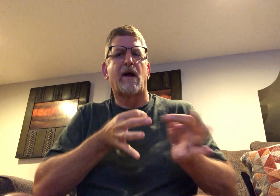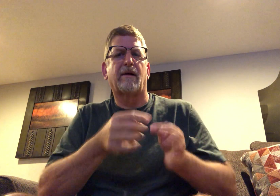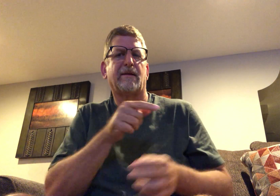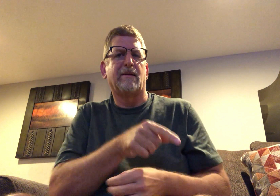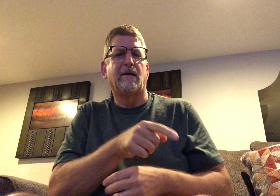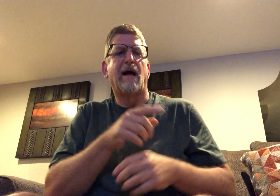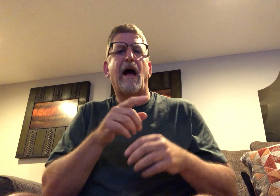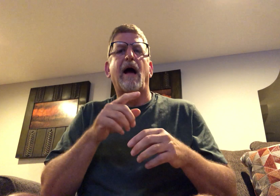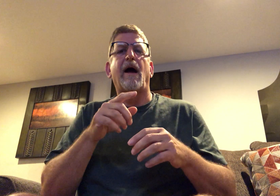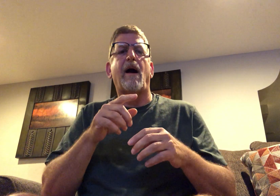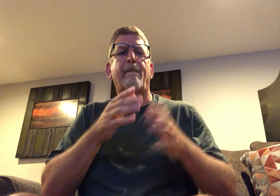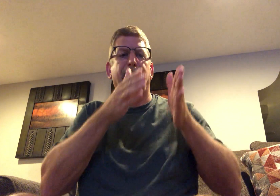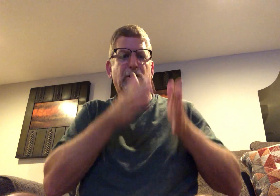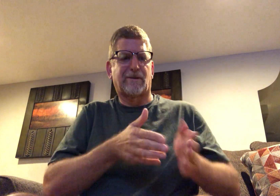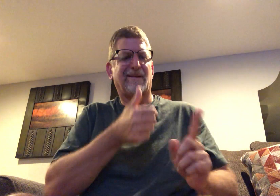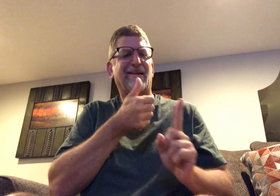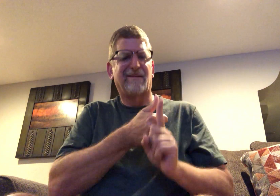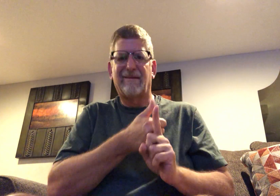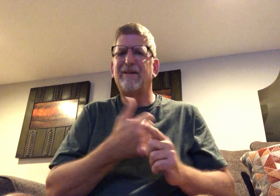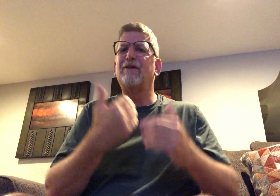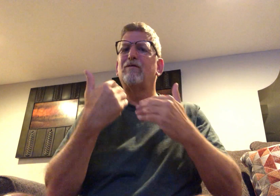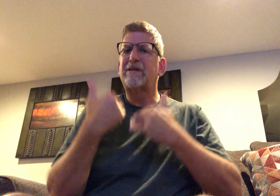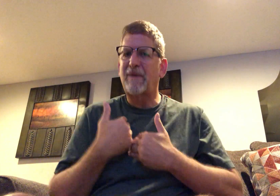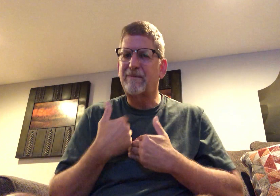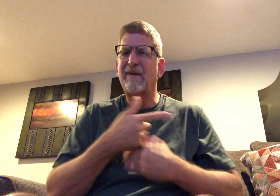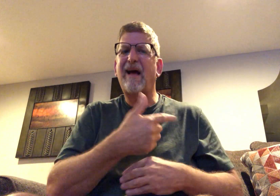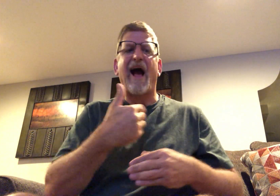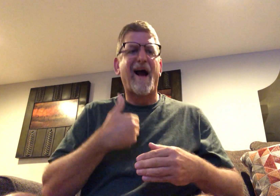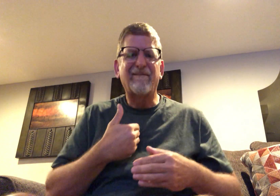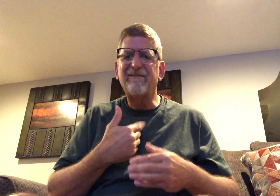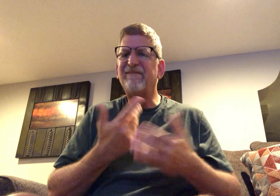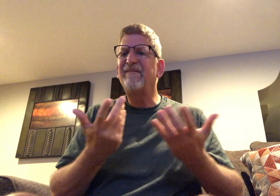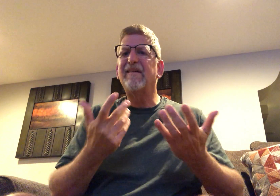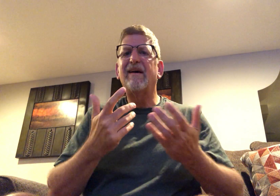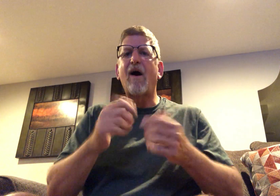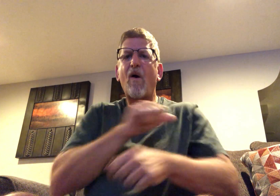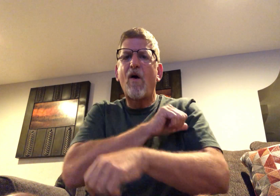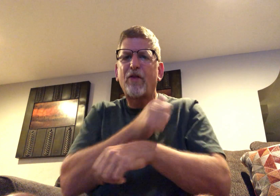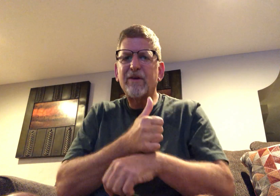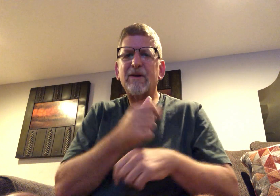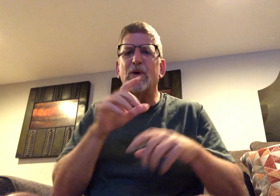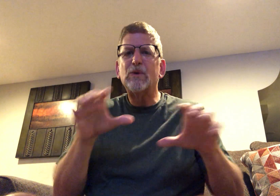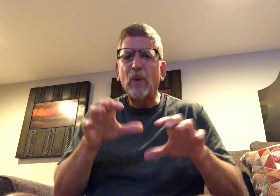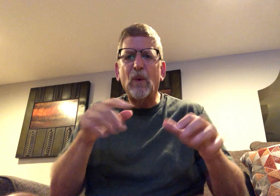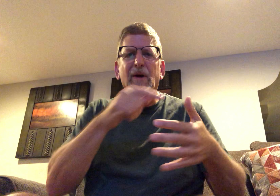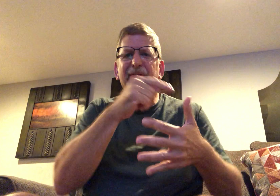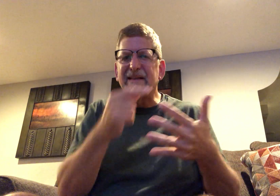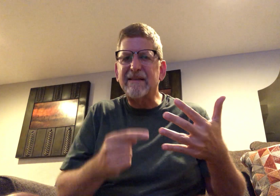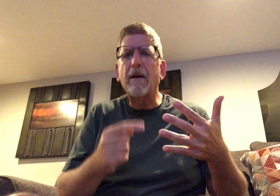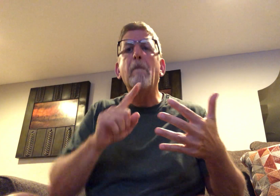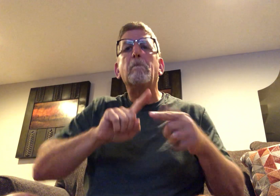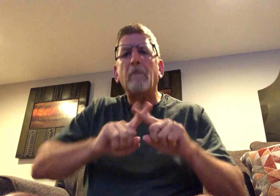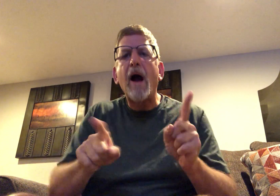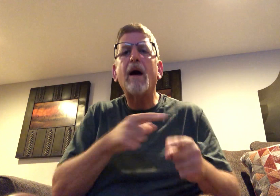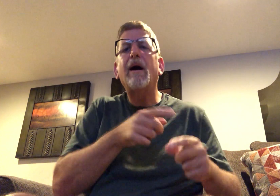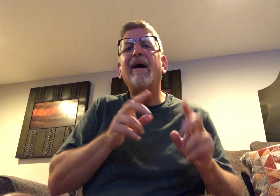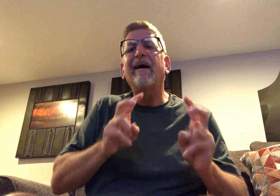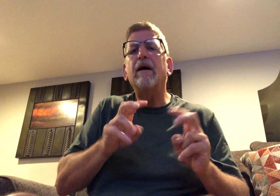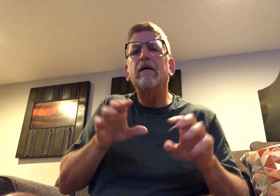in a factual timeline. The Because you prosecutor don't know what was happened. I know what happened. How do you know and I don't know? You're just repeating spin. The prosecutor. But the